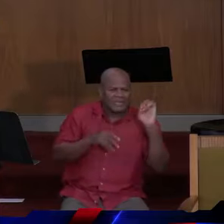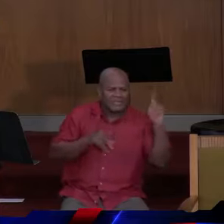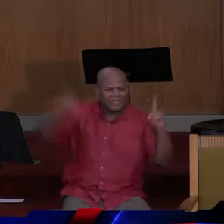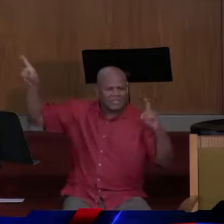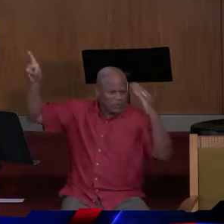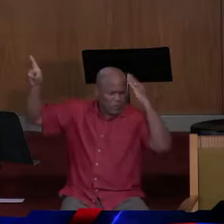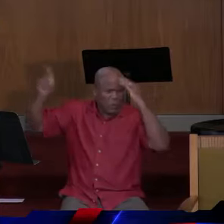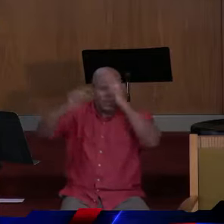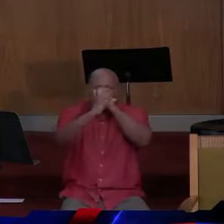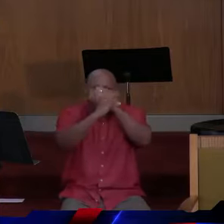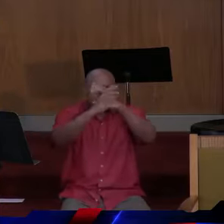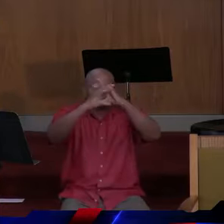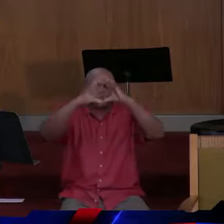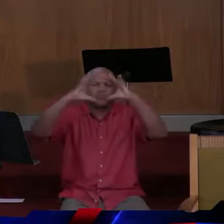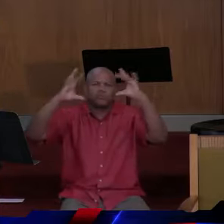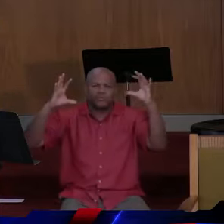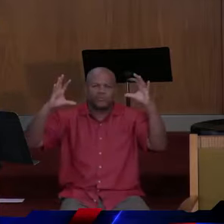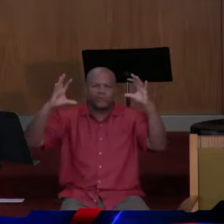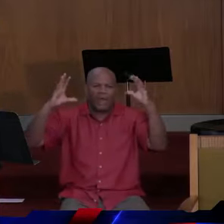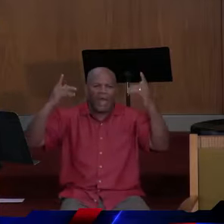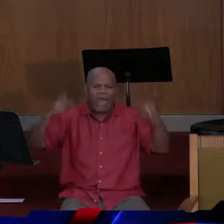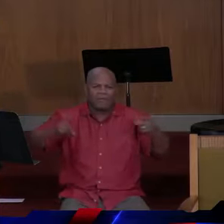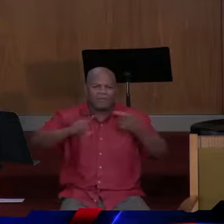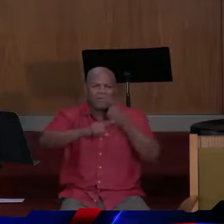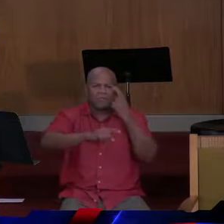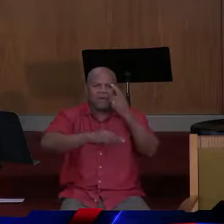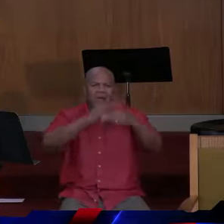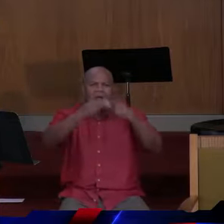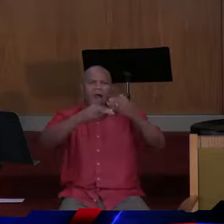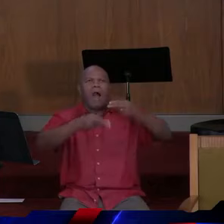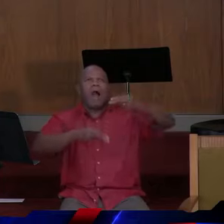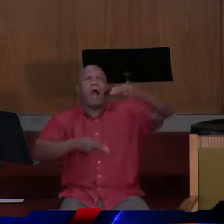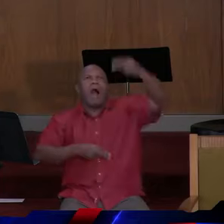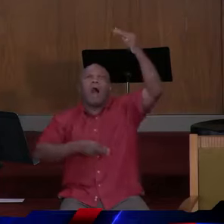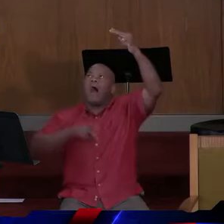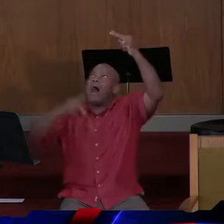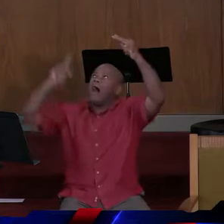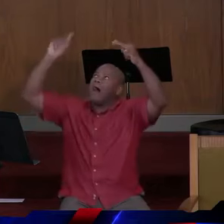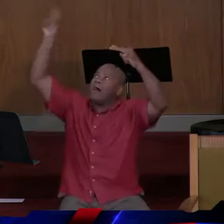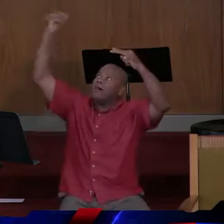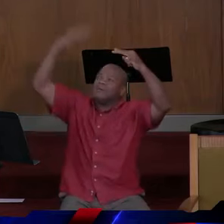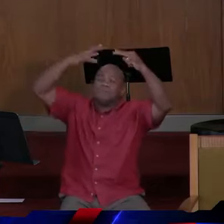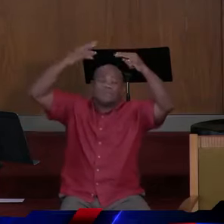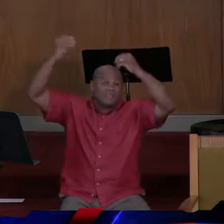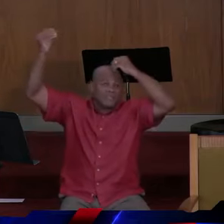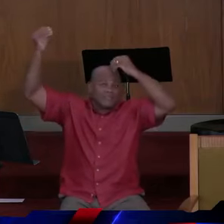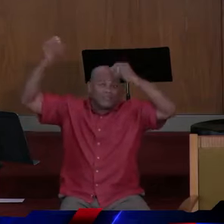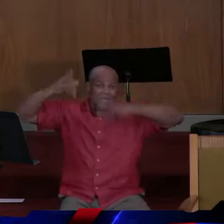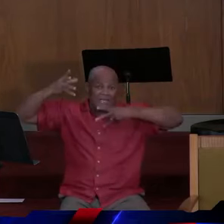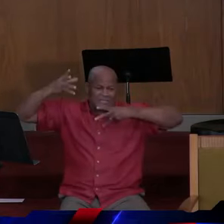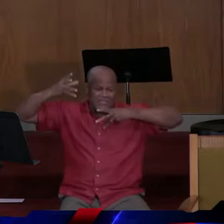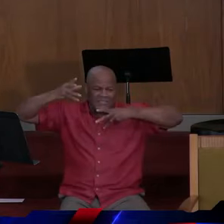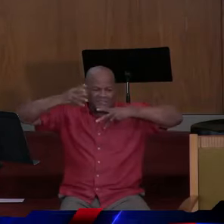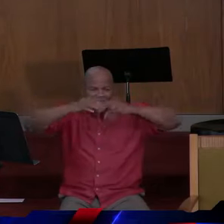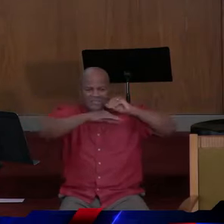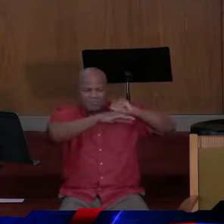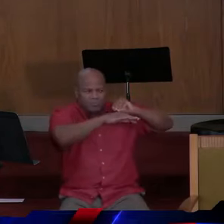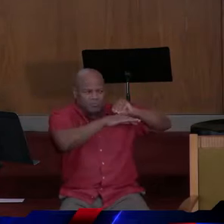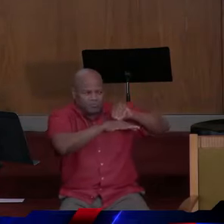is an illumination that comes from up high. Information still needs inspiration. Can I get a